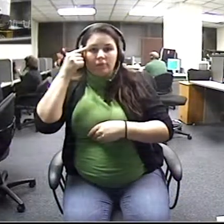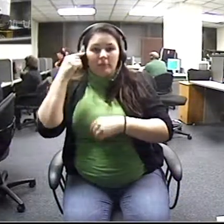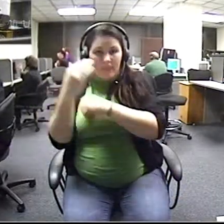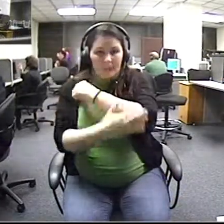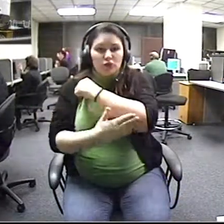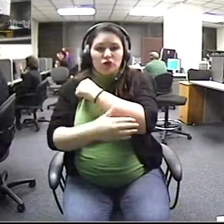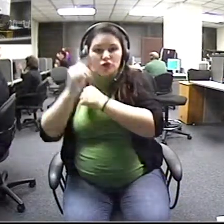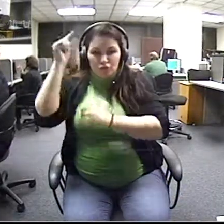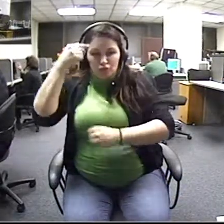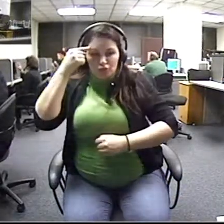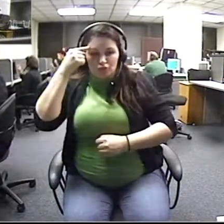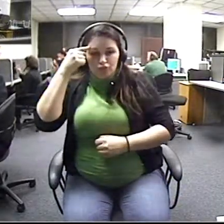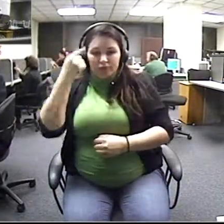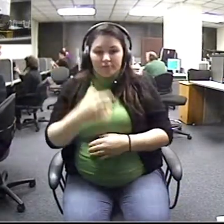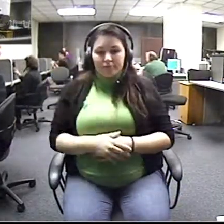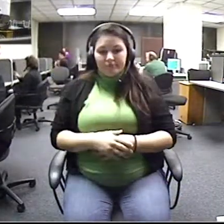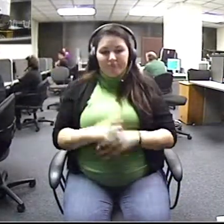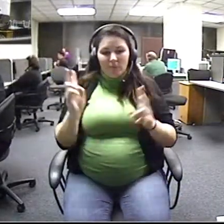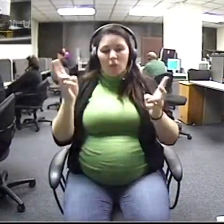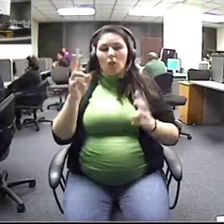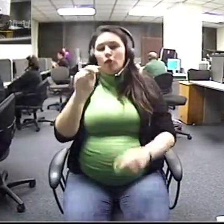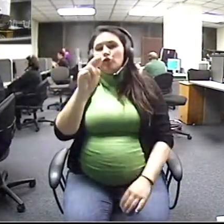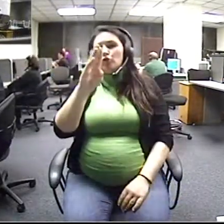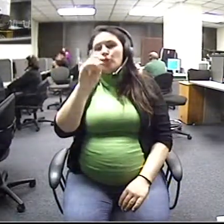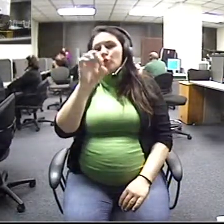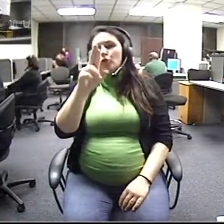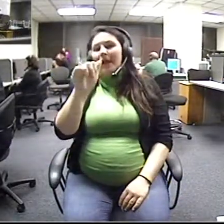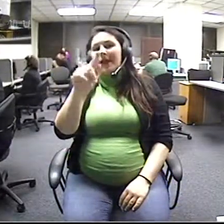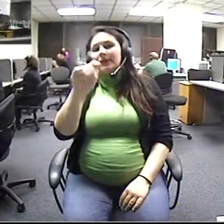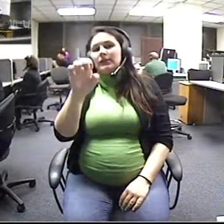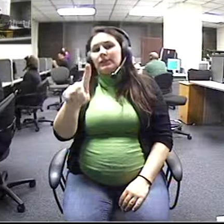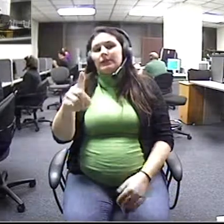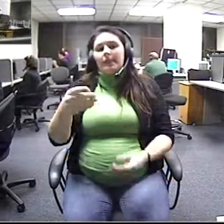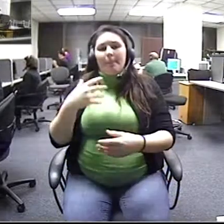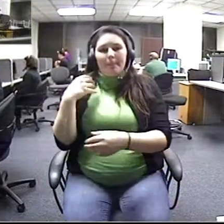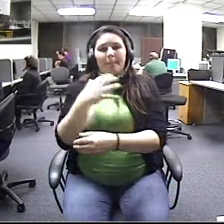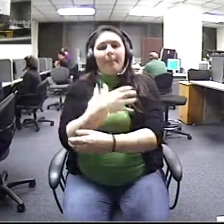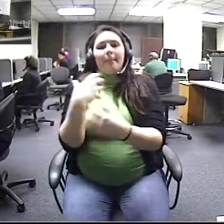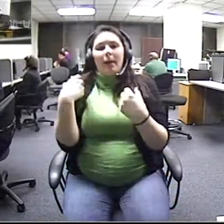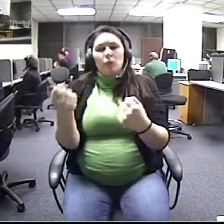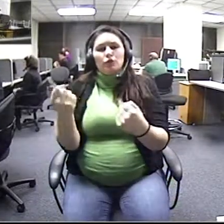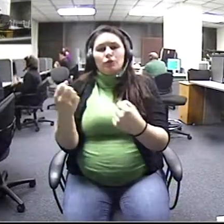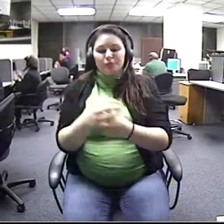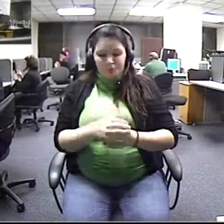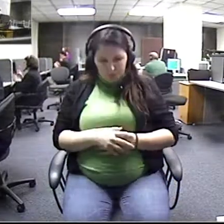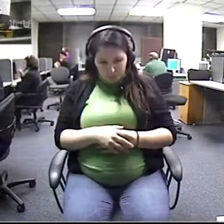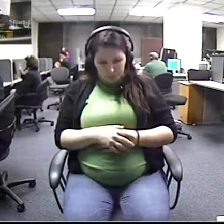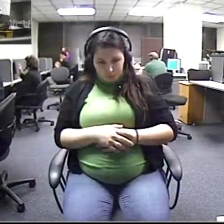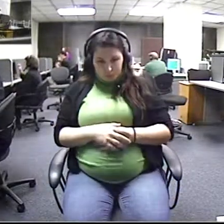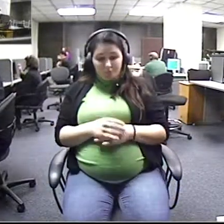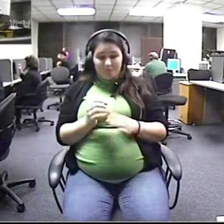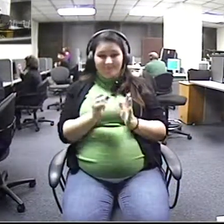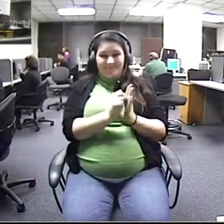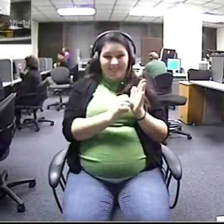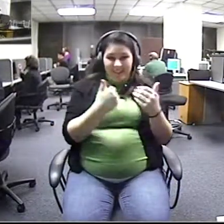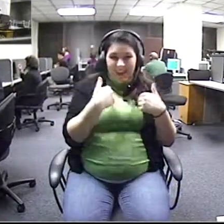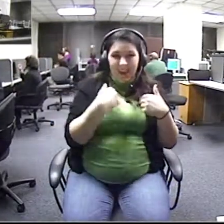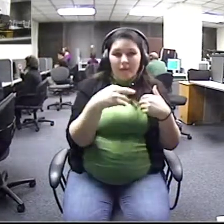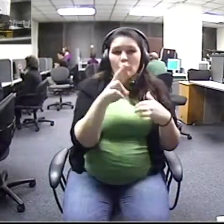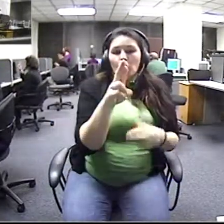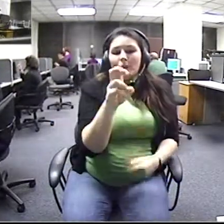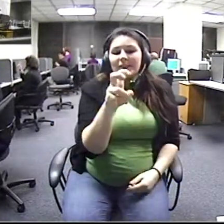But the states retain other power for themselves. These are called residual or reserved